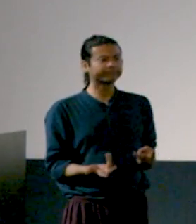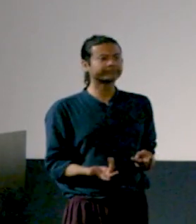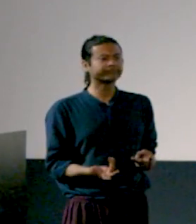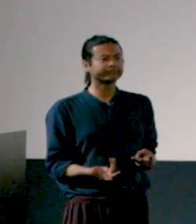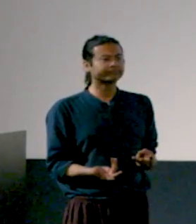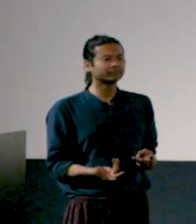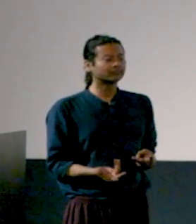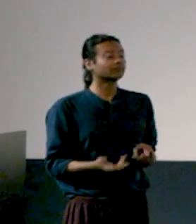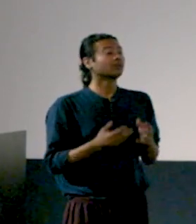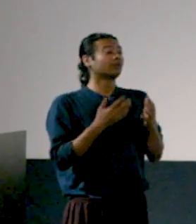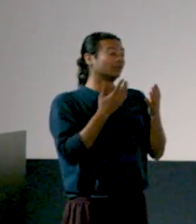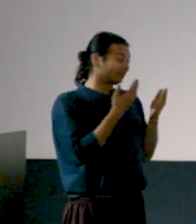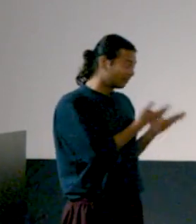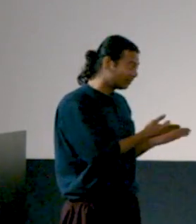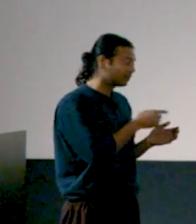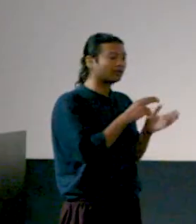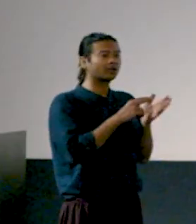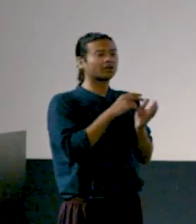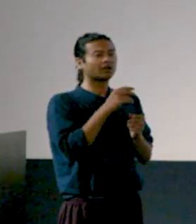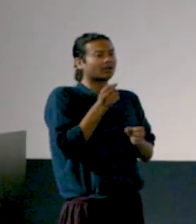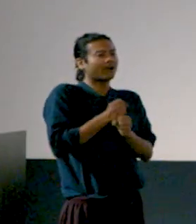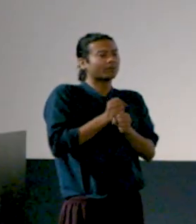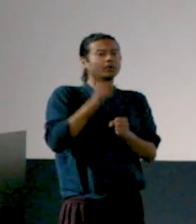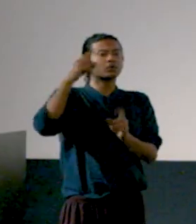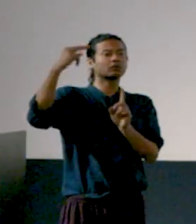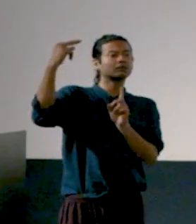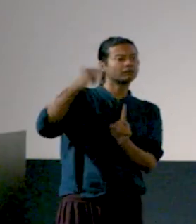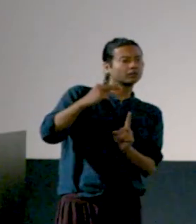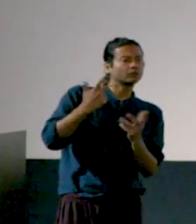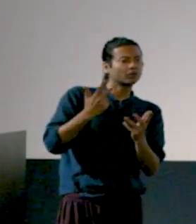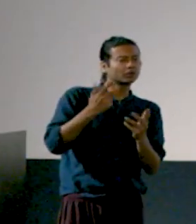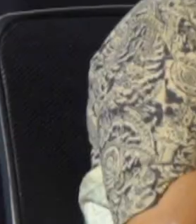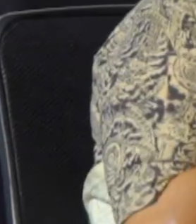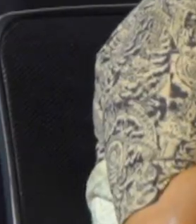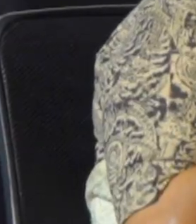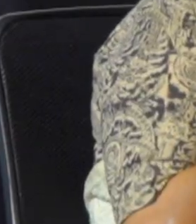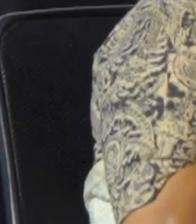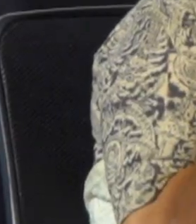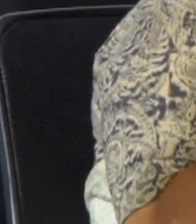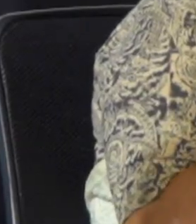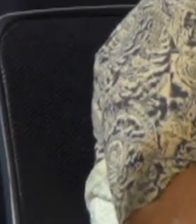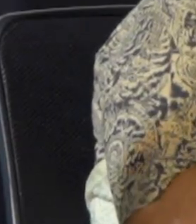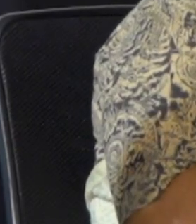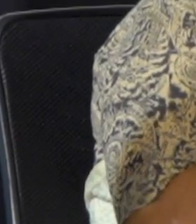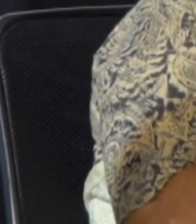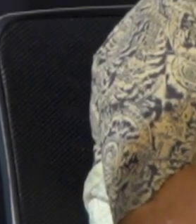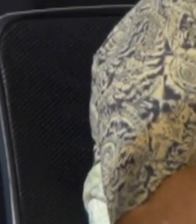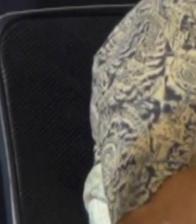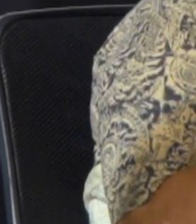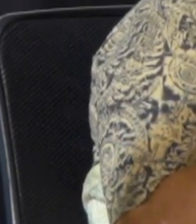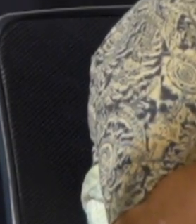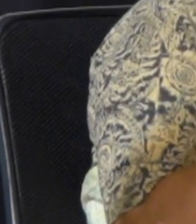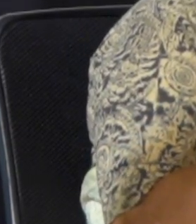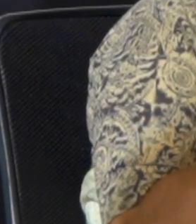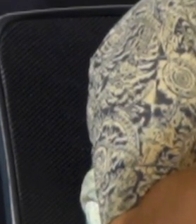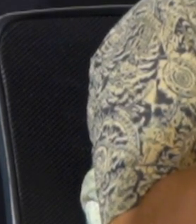in making health insurance accessible for persons with disabilities, and what can be done about it, in your opinion, ma'am? The challenge